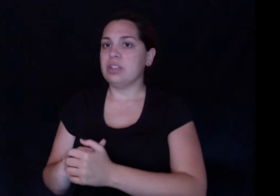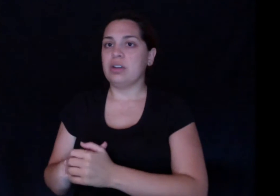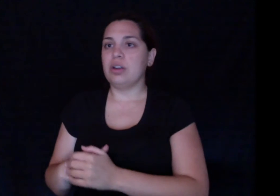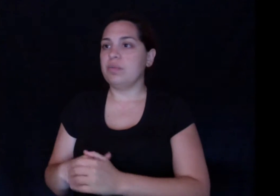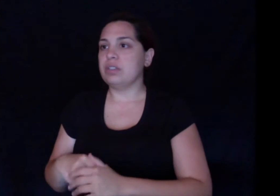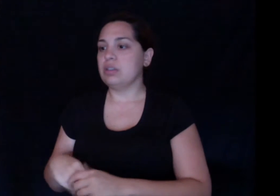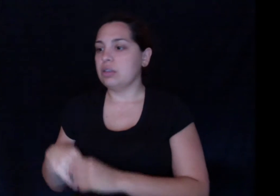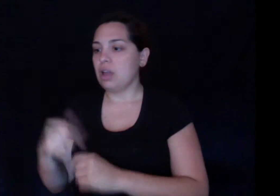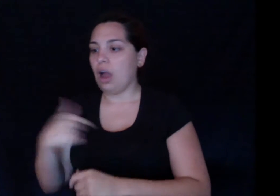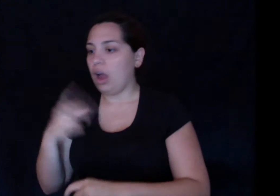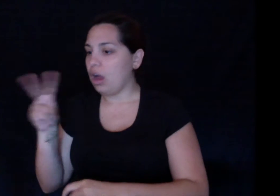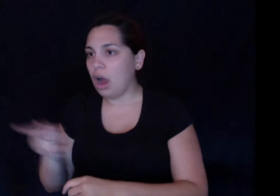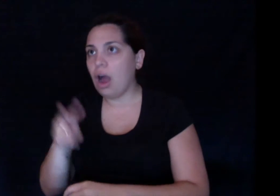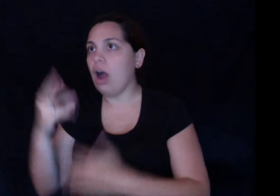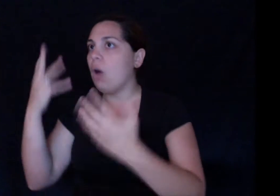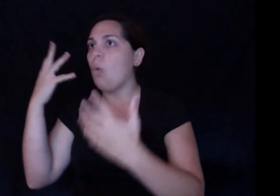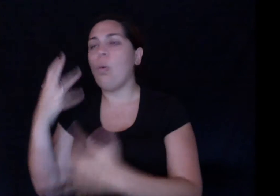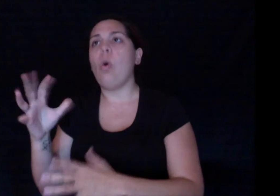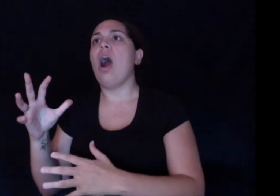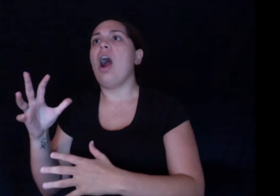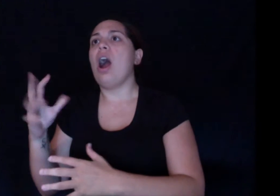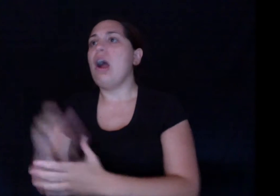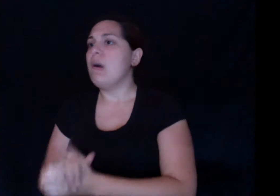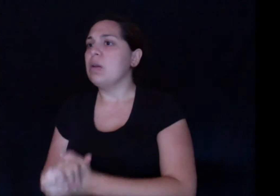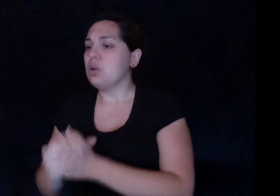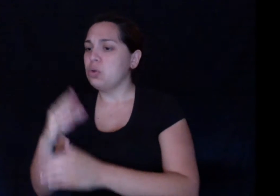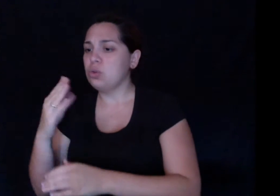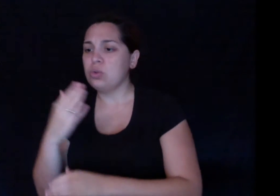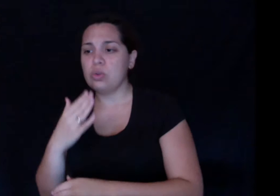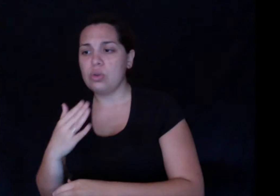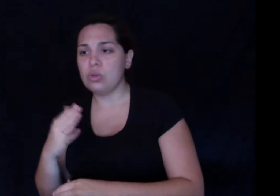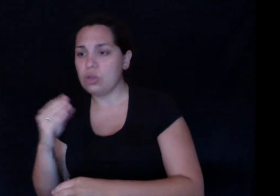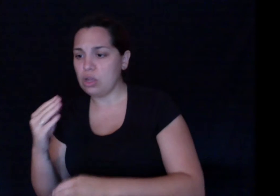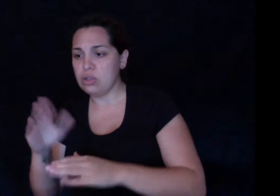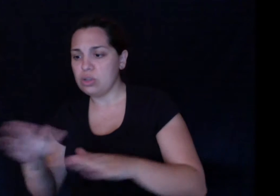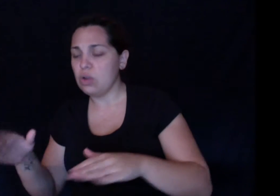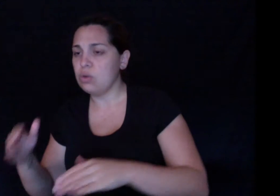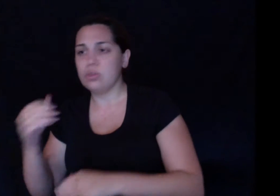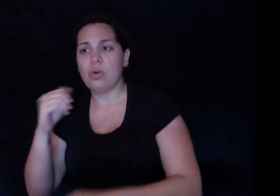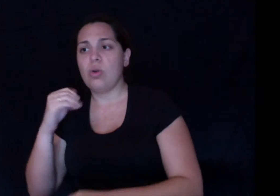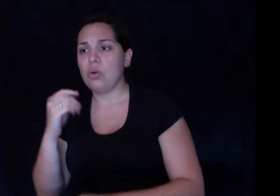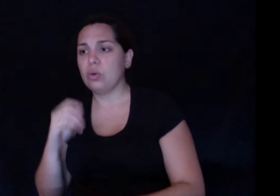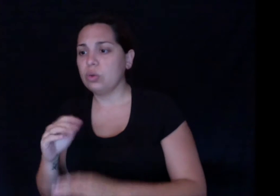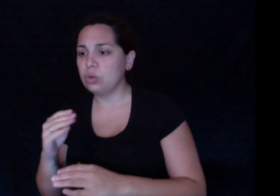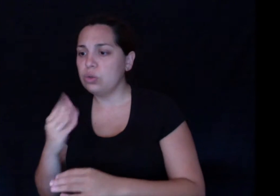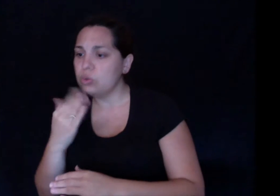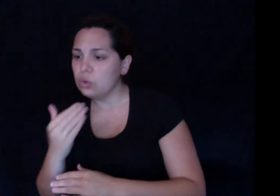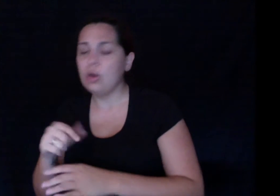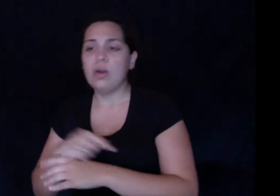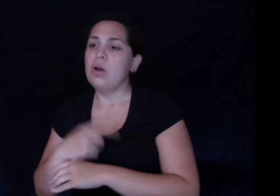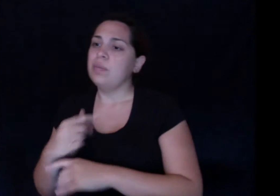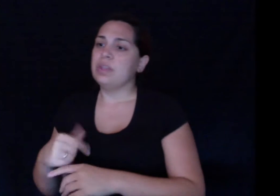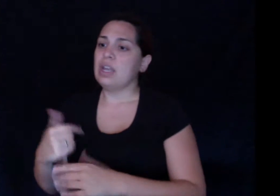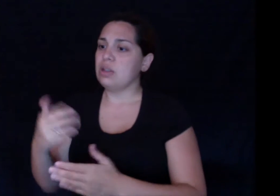of Americans that are actually registered. So I said, okay, whatever. I'll probably never be picked, and even if